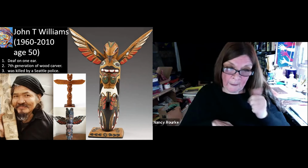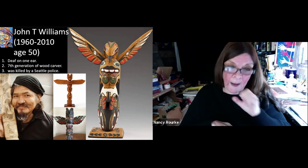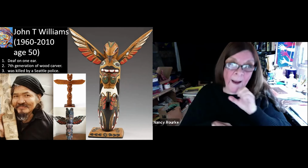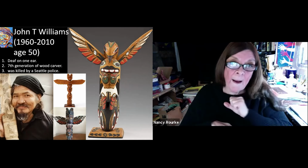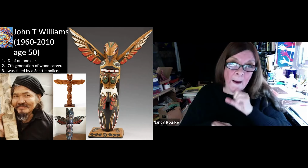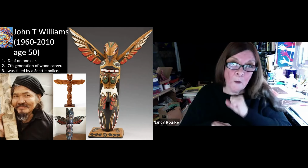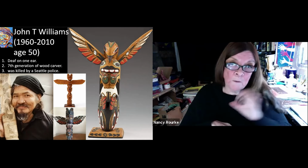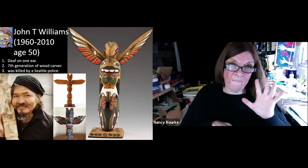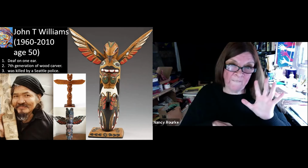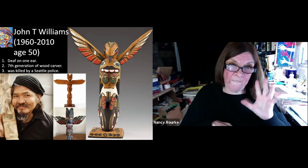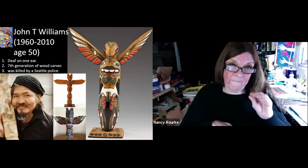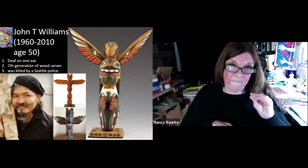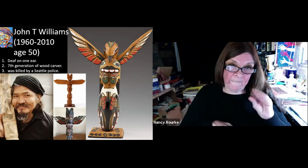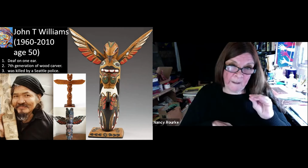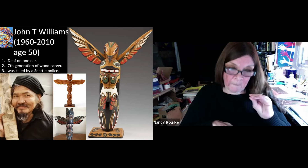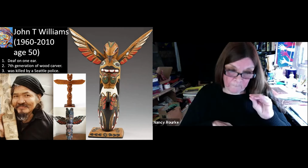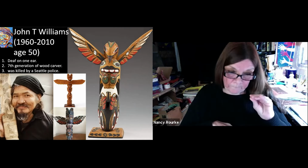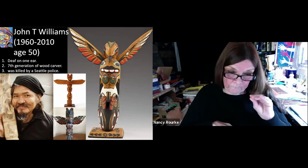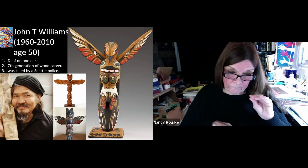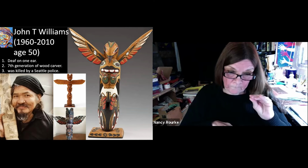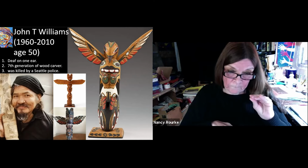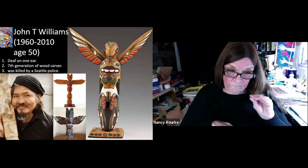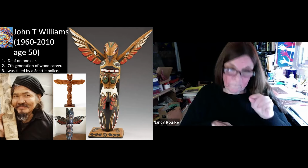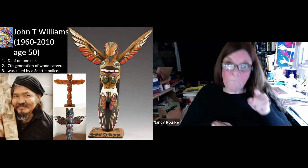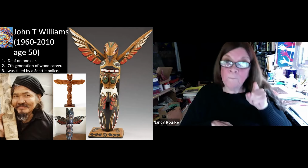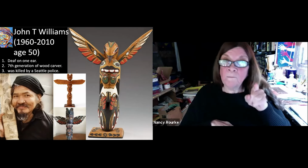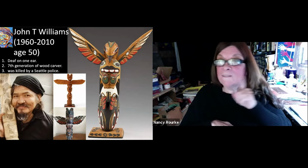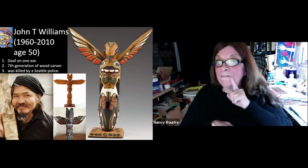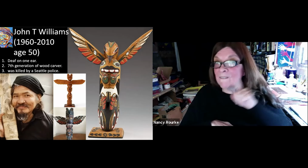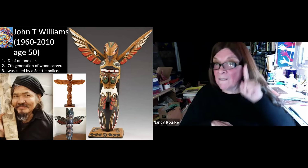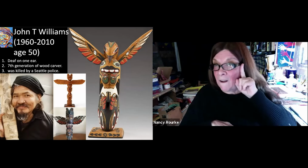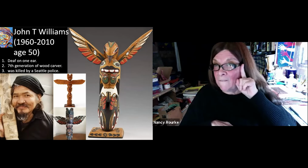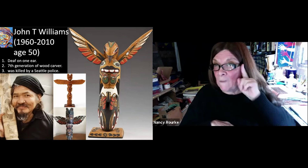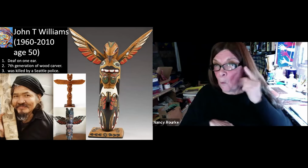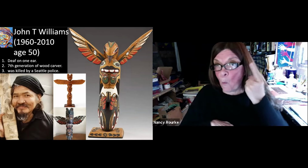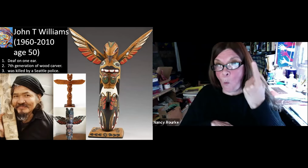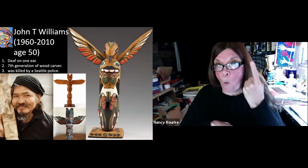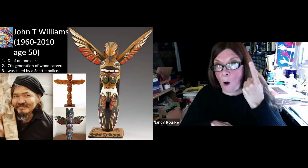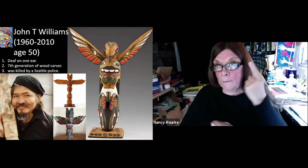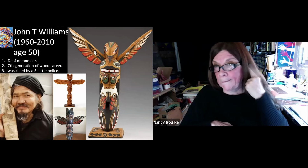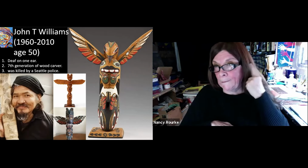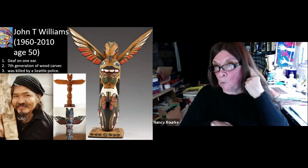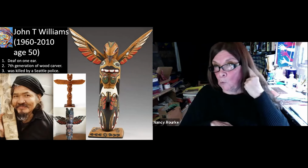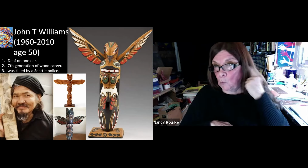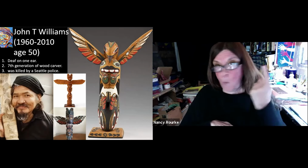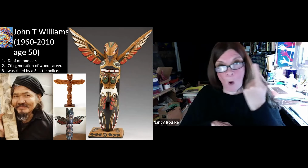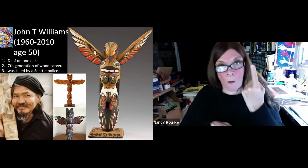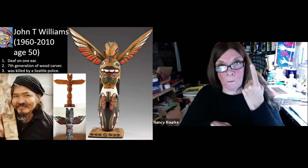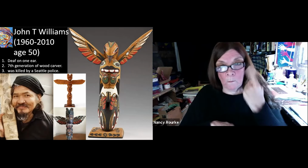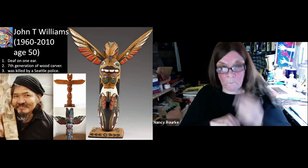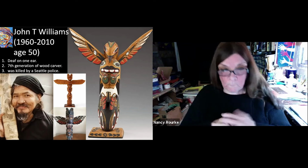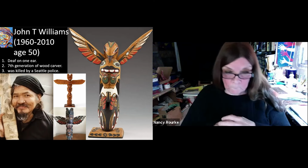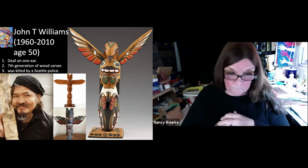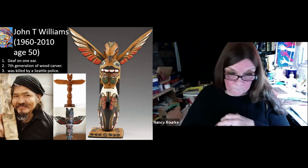John passed away in 2010. He was 50 at the time. Now, John was